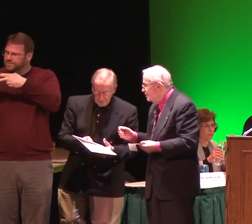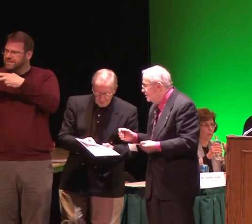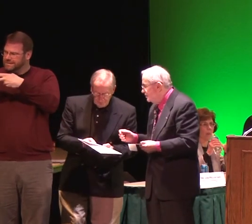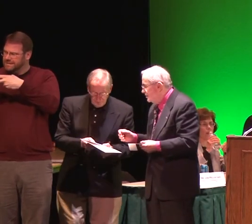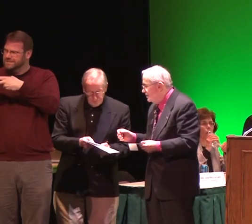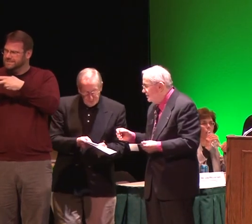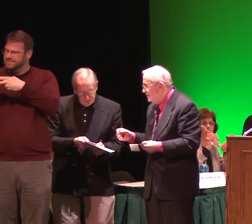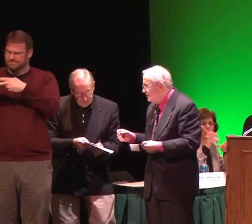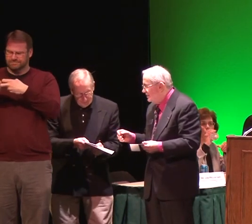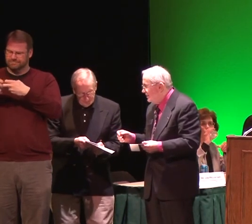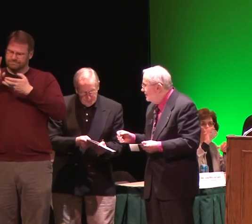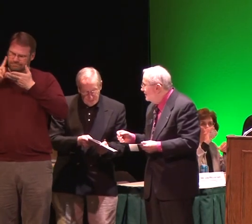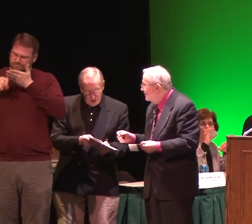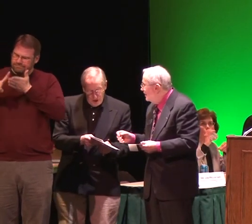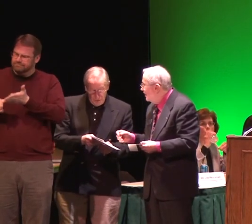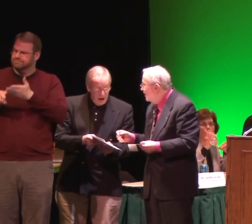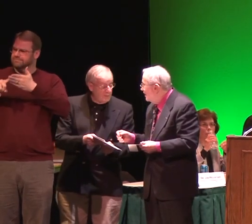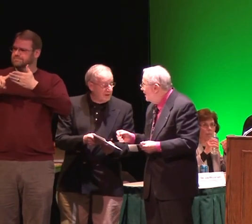Society.